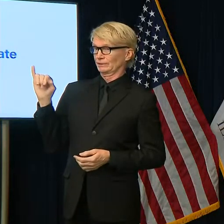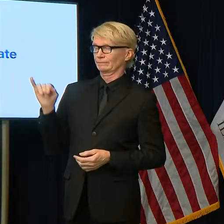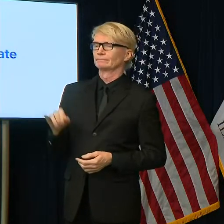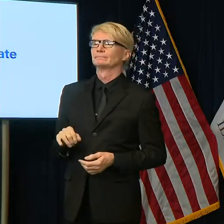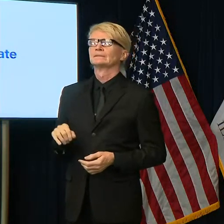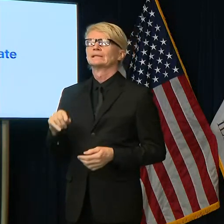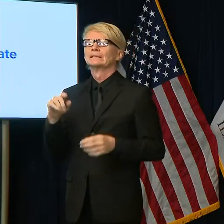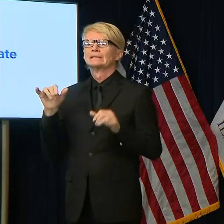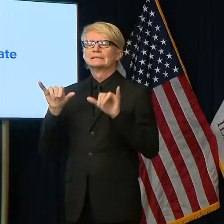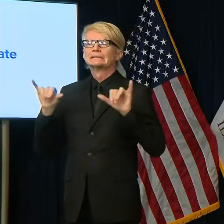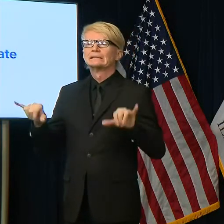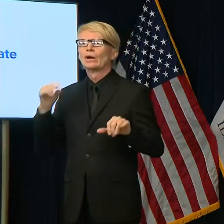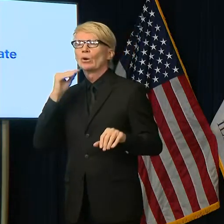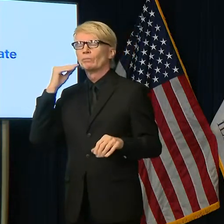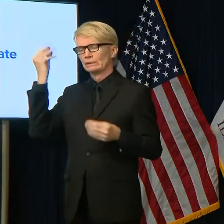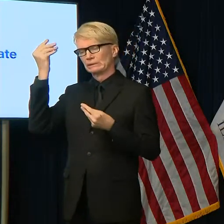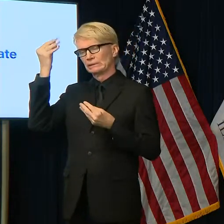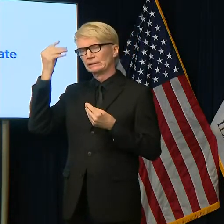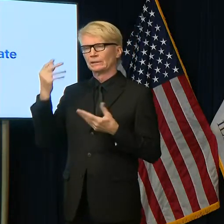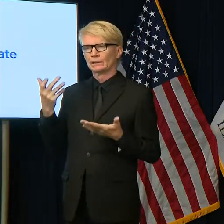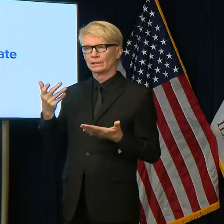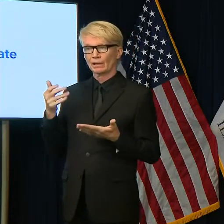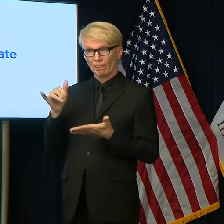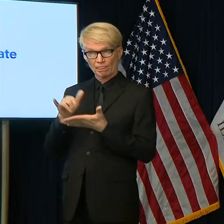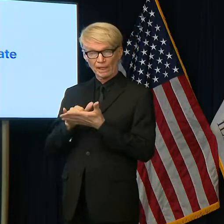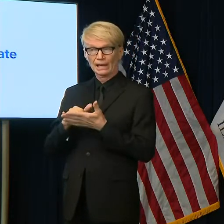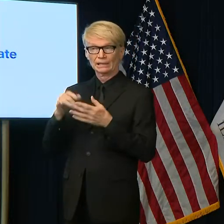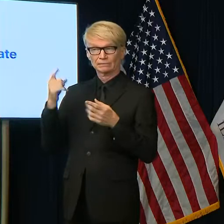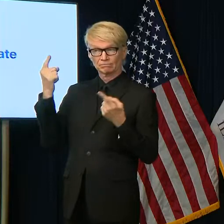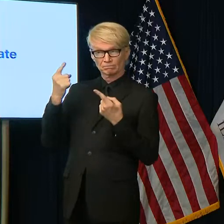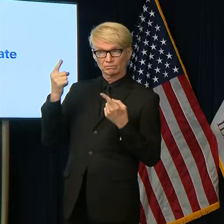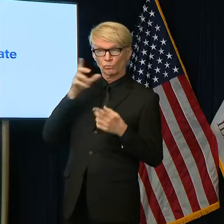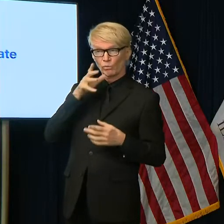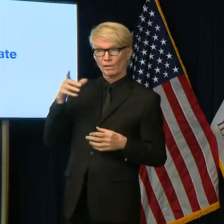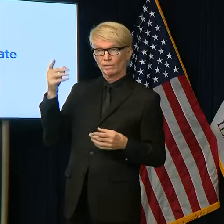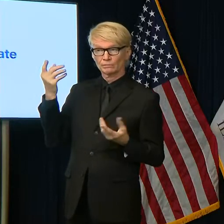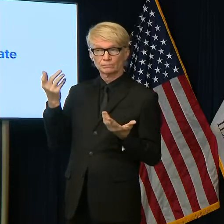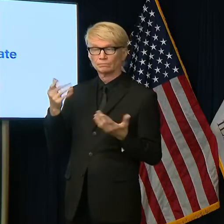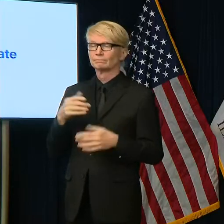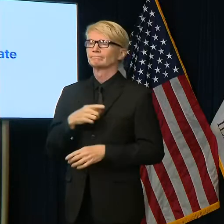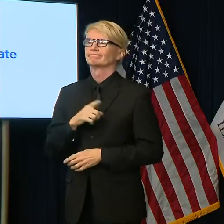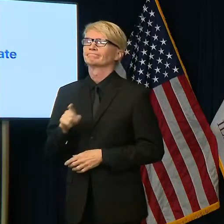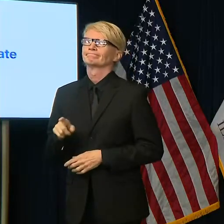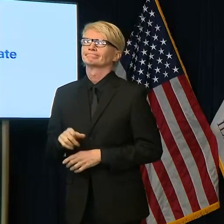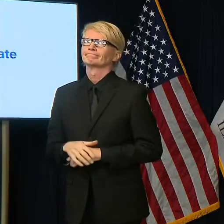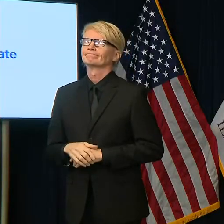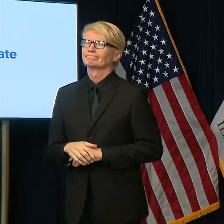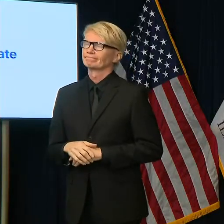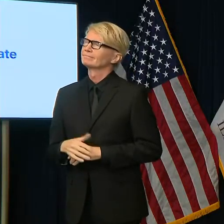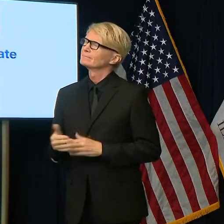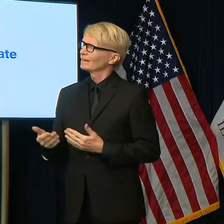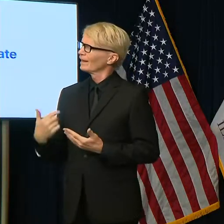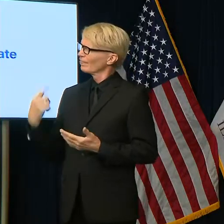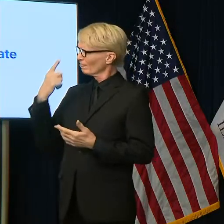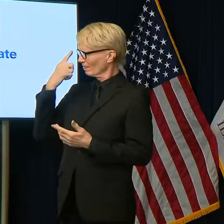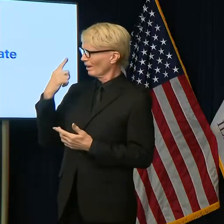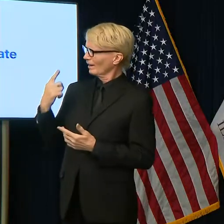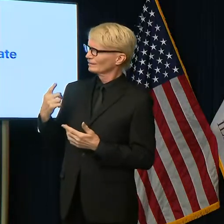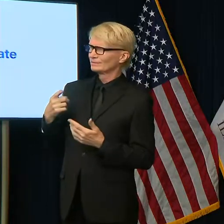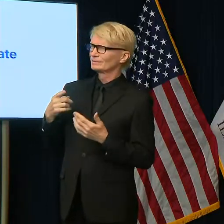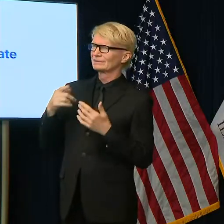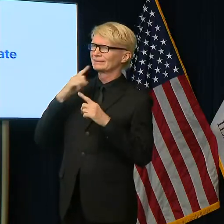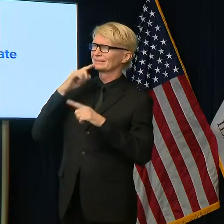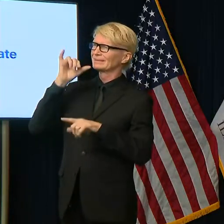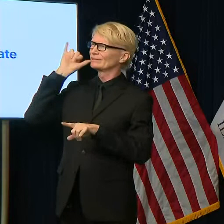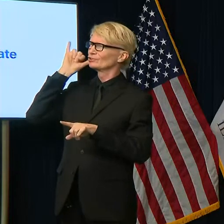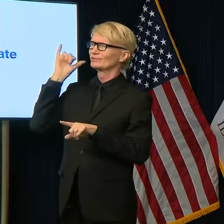the holidays. Is a stay-at-home order a foregone conclusion? I think I got exactly the same I question thought I asked this